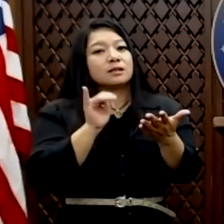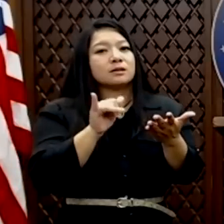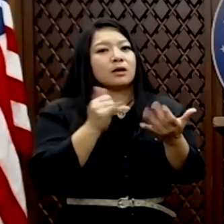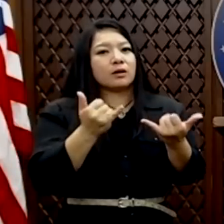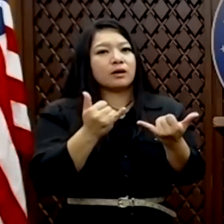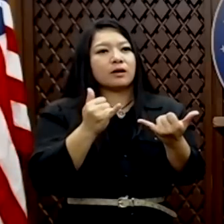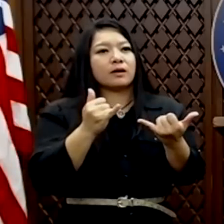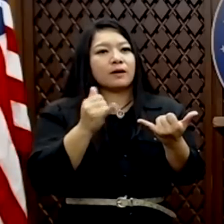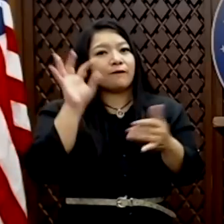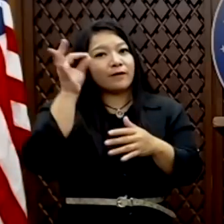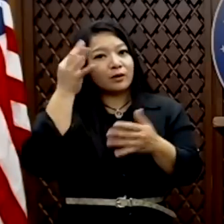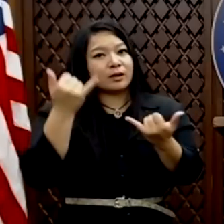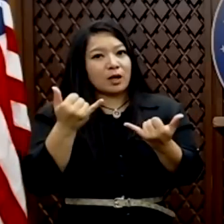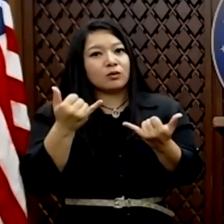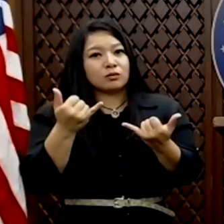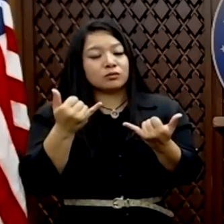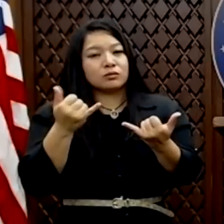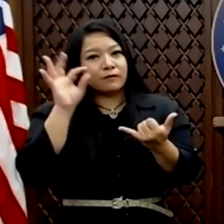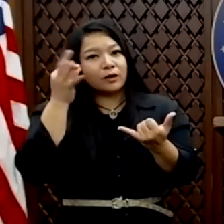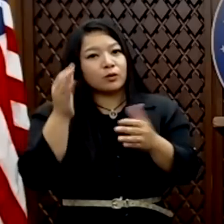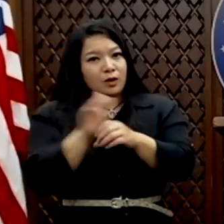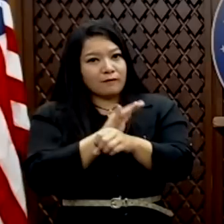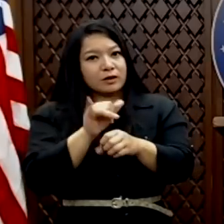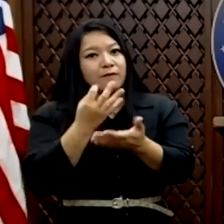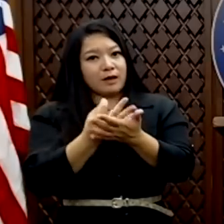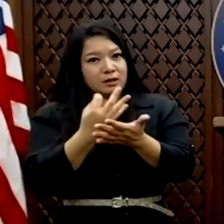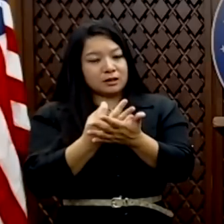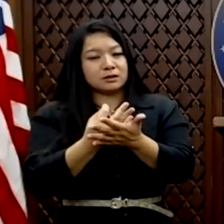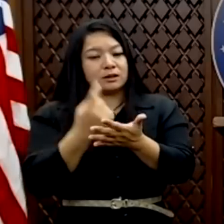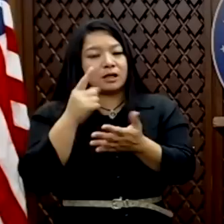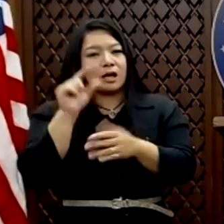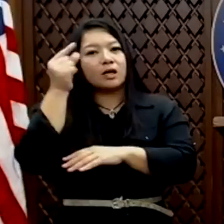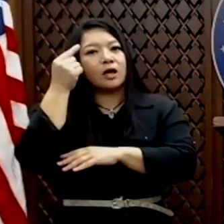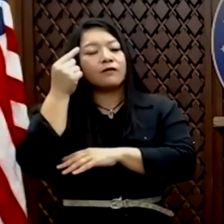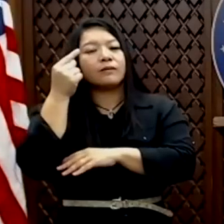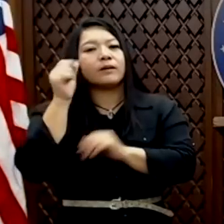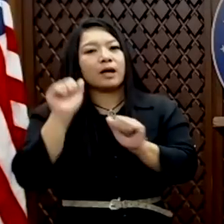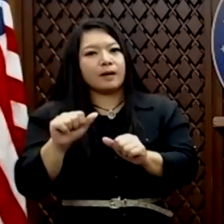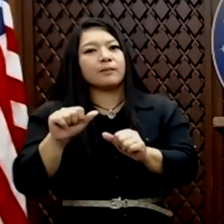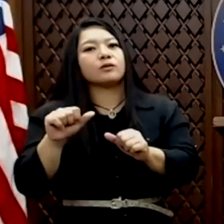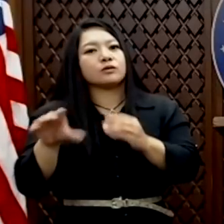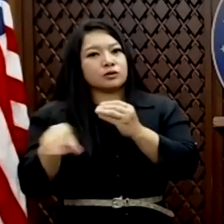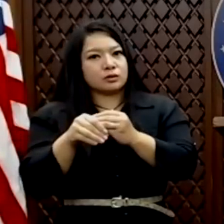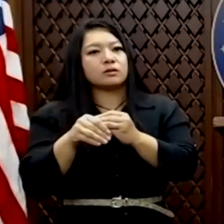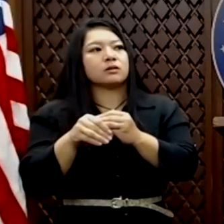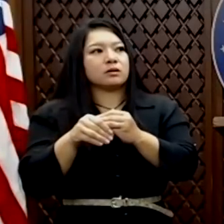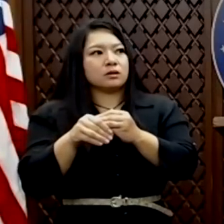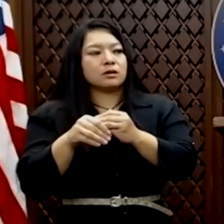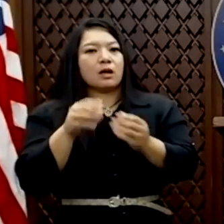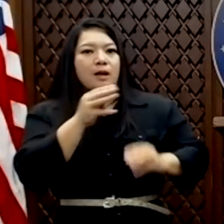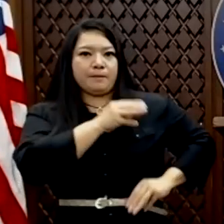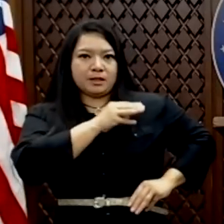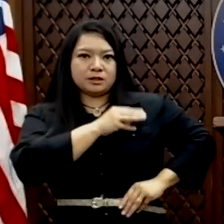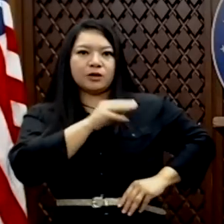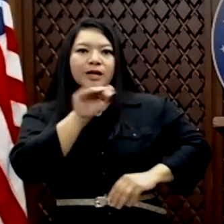the expenses will now be under the federal government. Plus, I am able to use also military